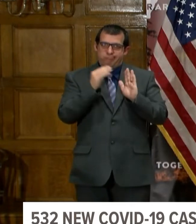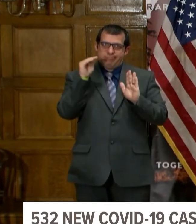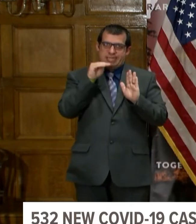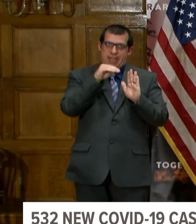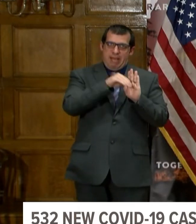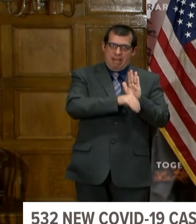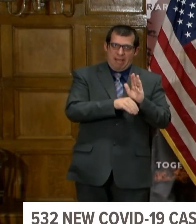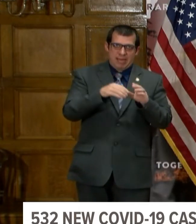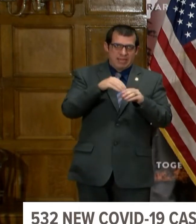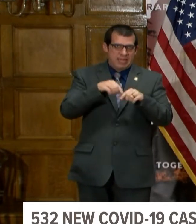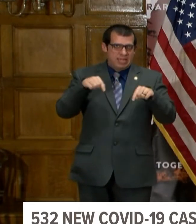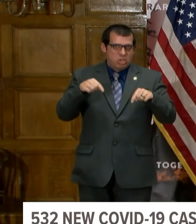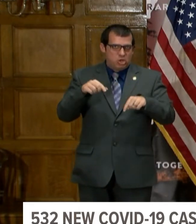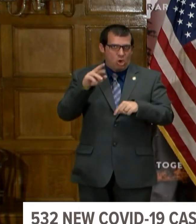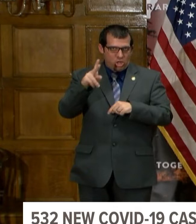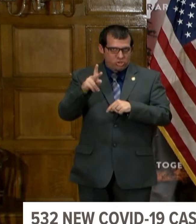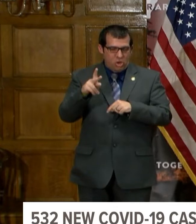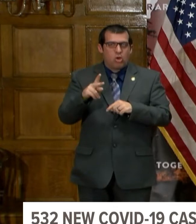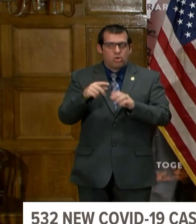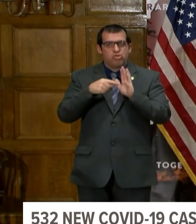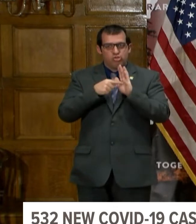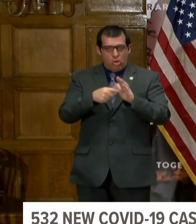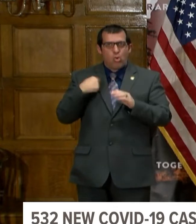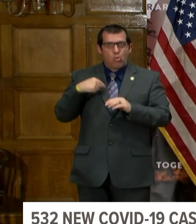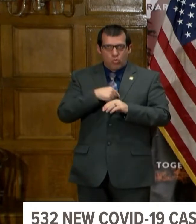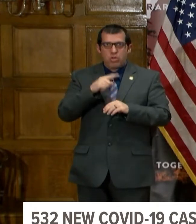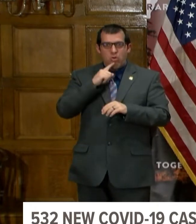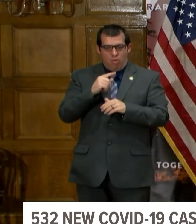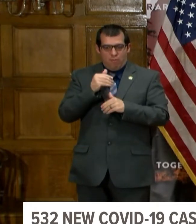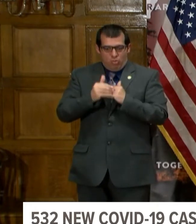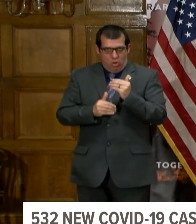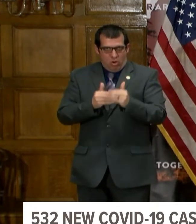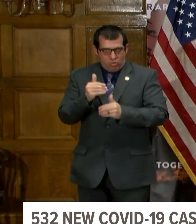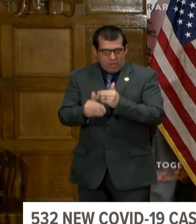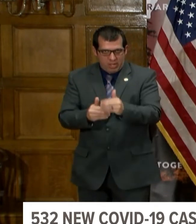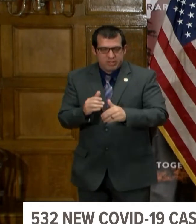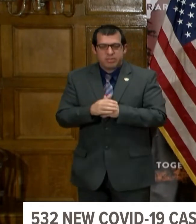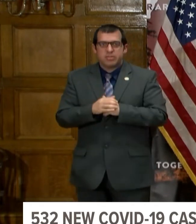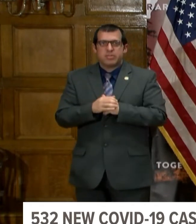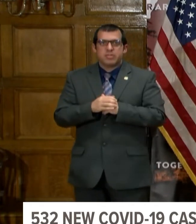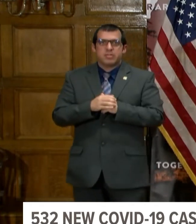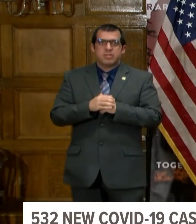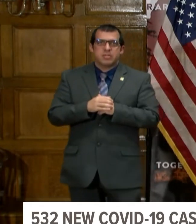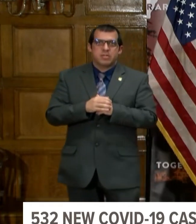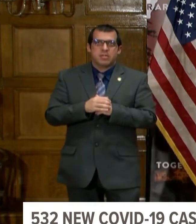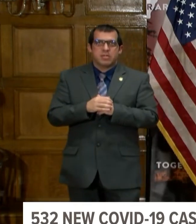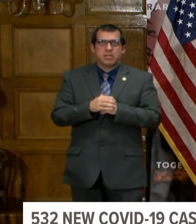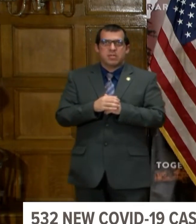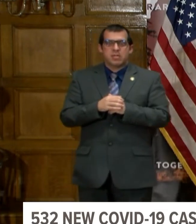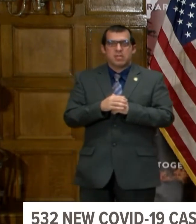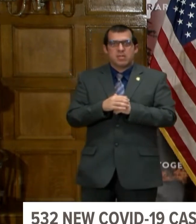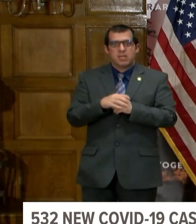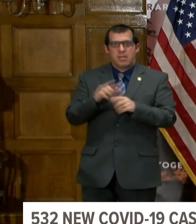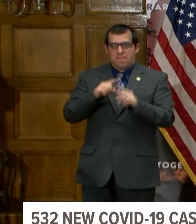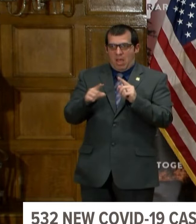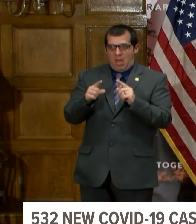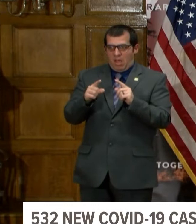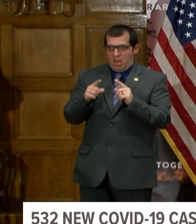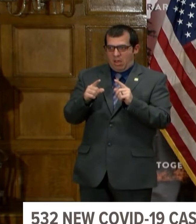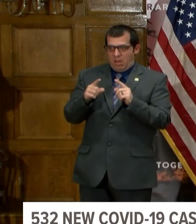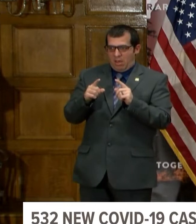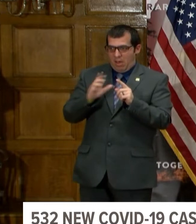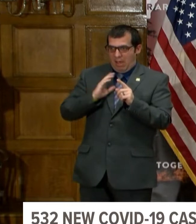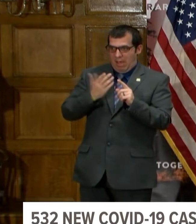areas in Arkansas. Which shows that we are making progress, but those advances